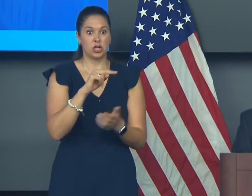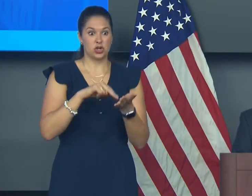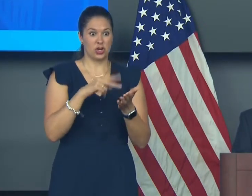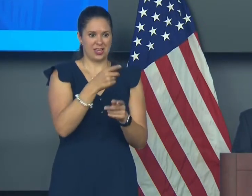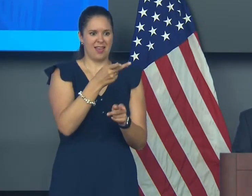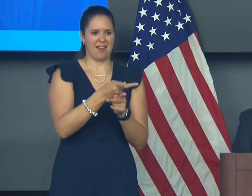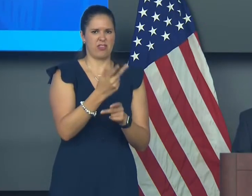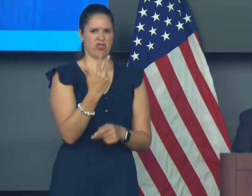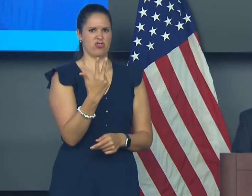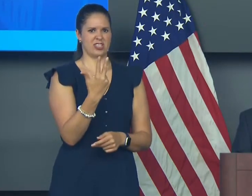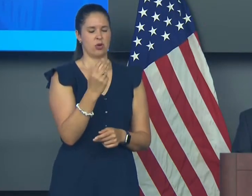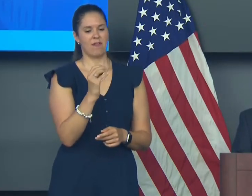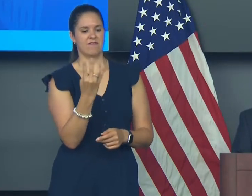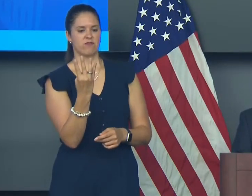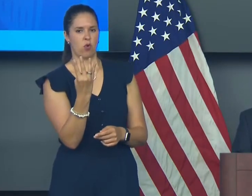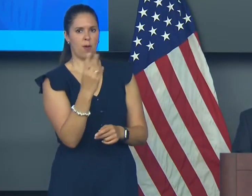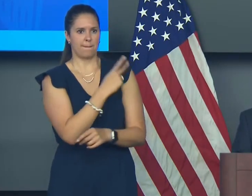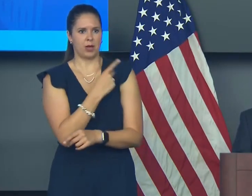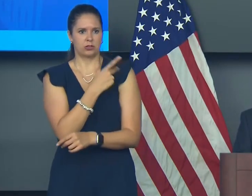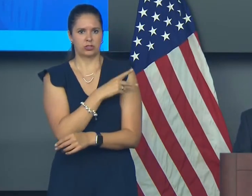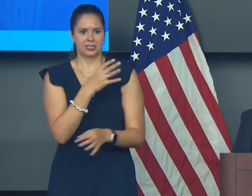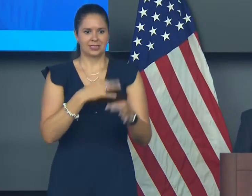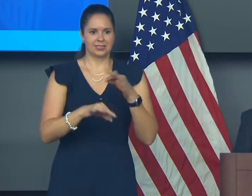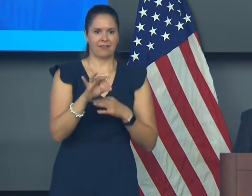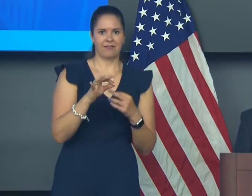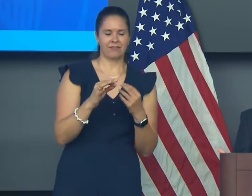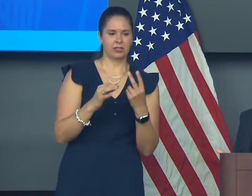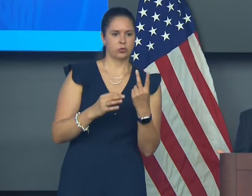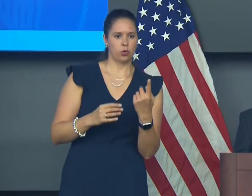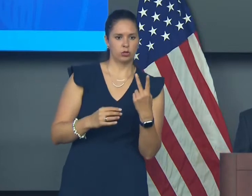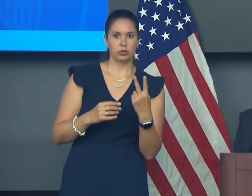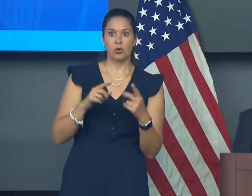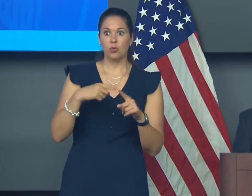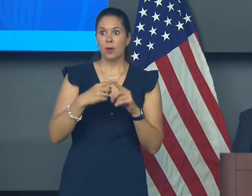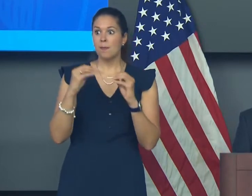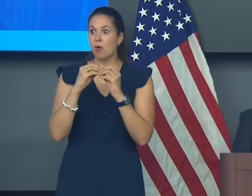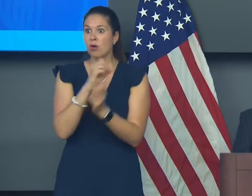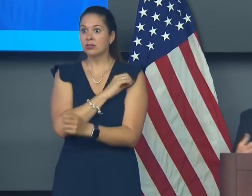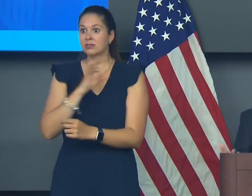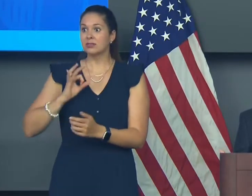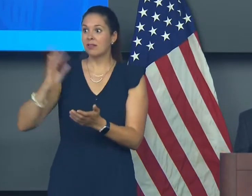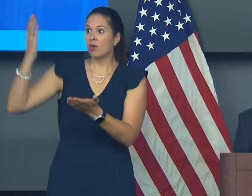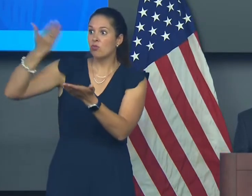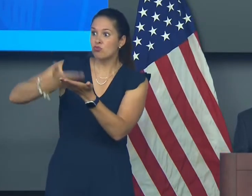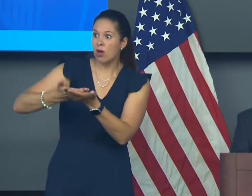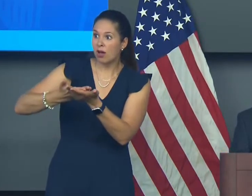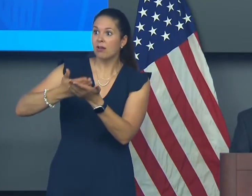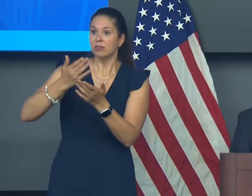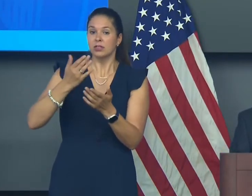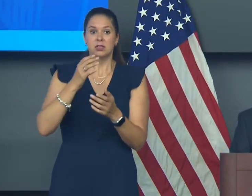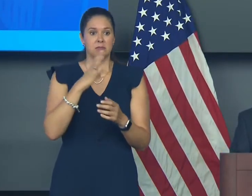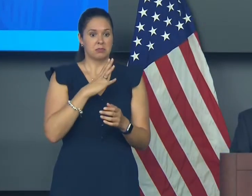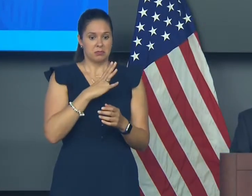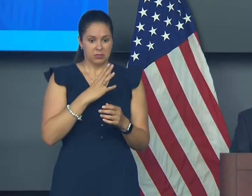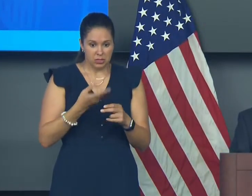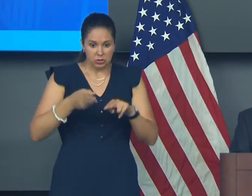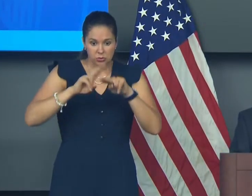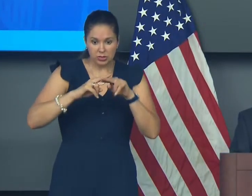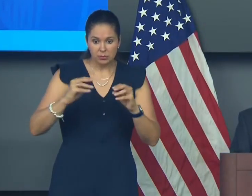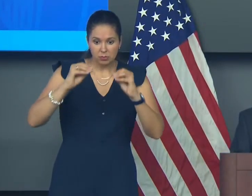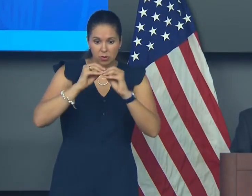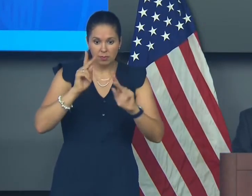4 patients. And then once additional staff arrives, you can increase the occupancy within the